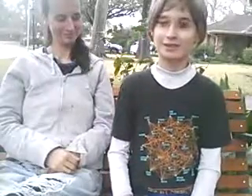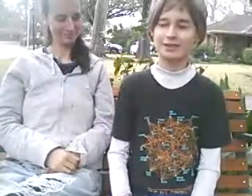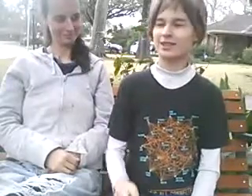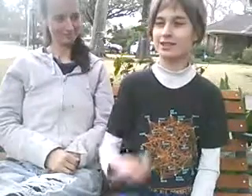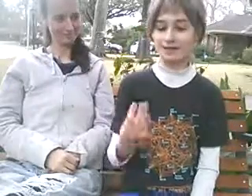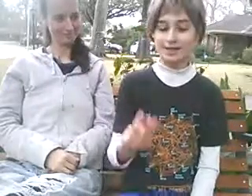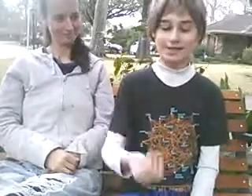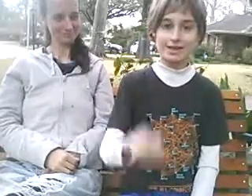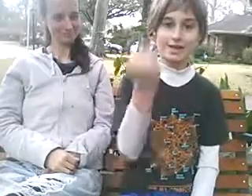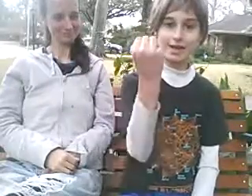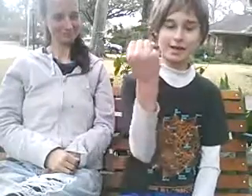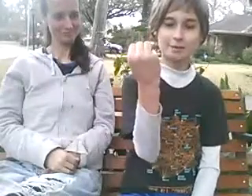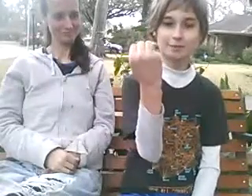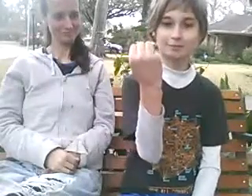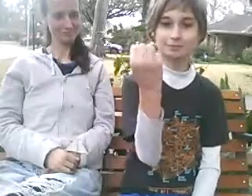C. M.